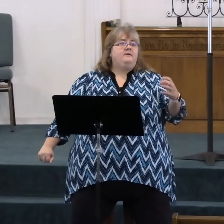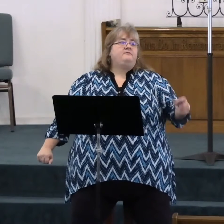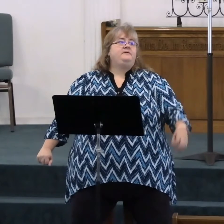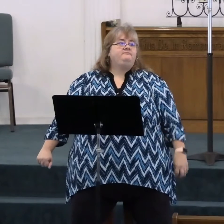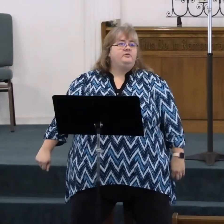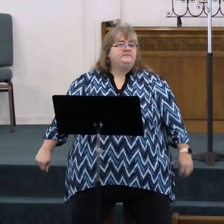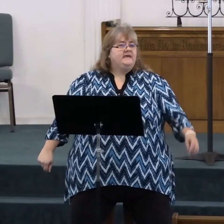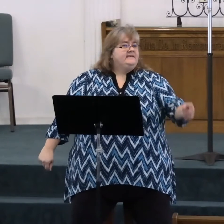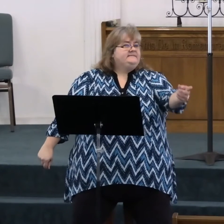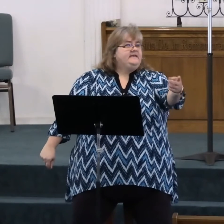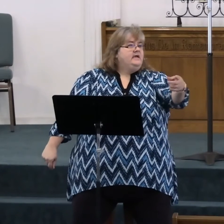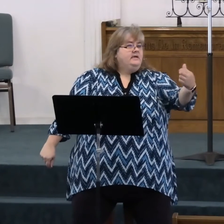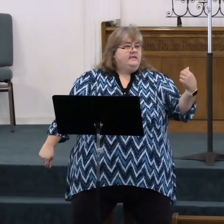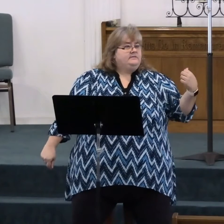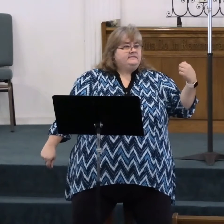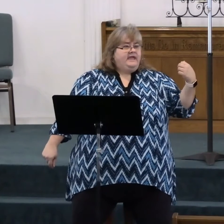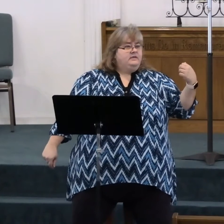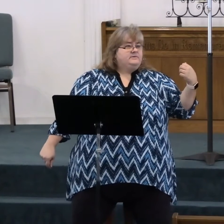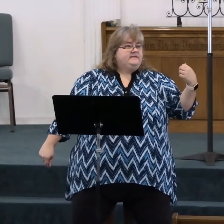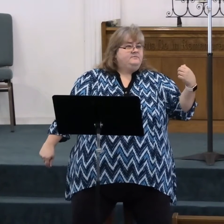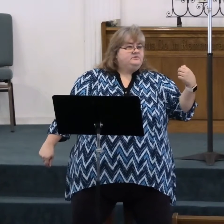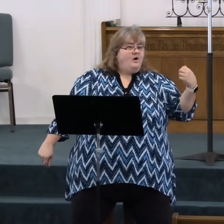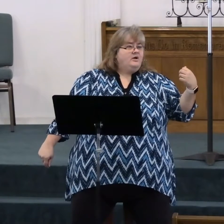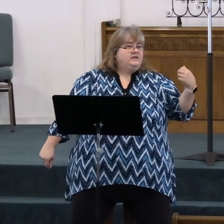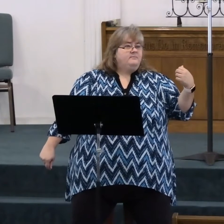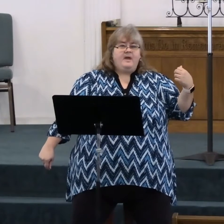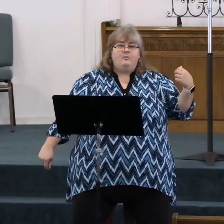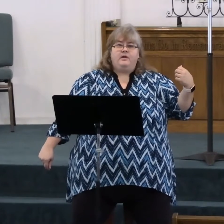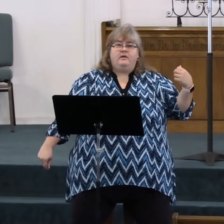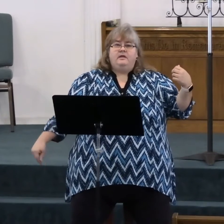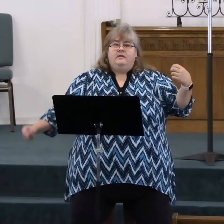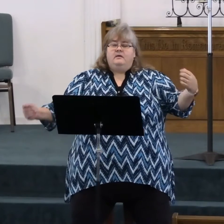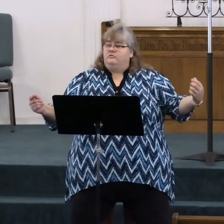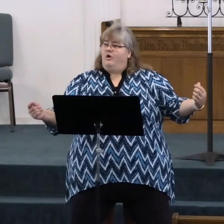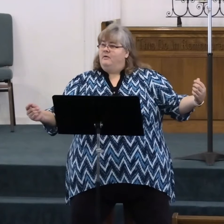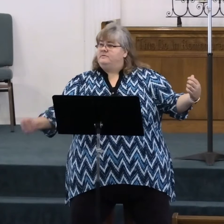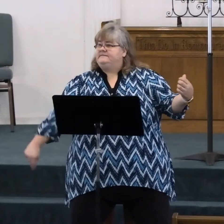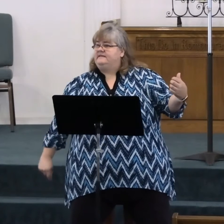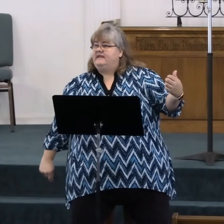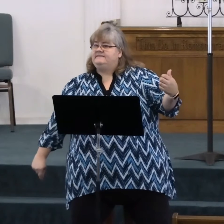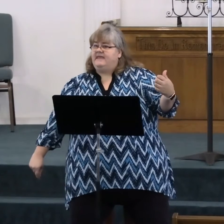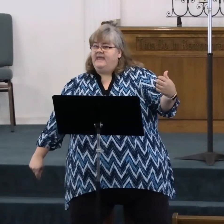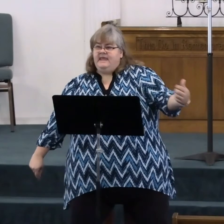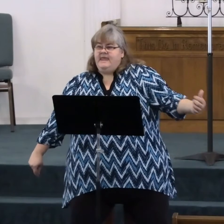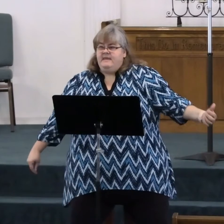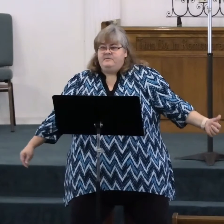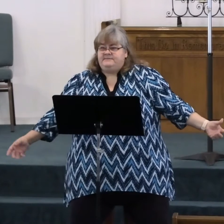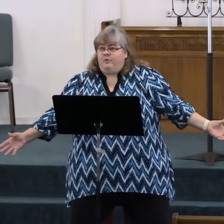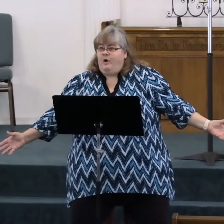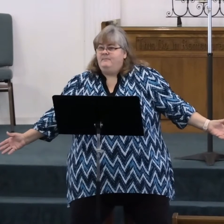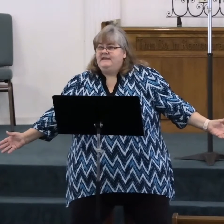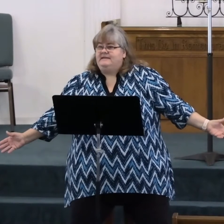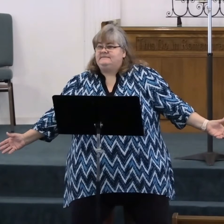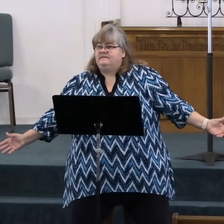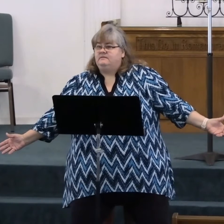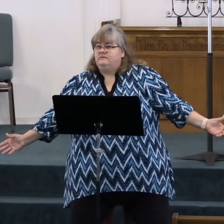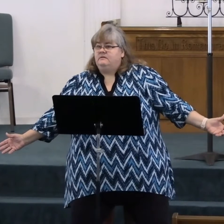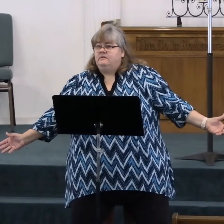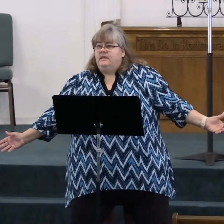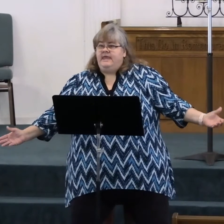of influence? See, Danny was even talking about where Lot was sitting at the gate. He was prominent. He